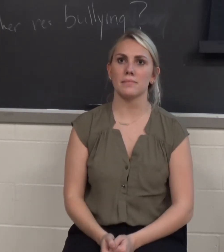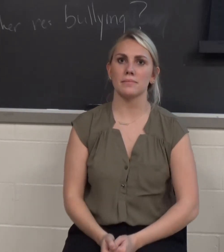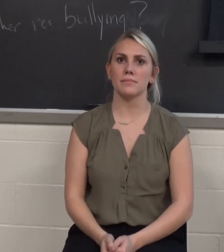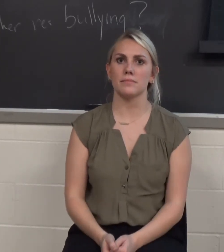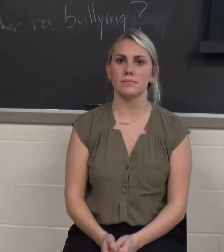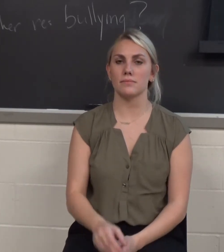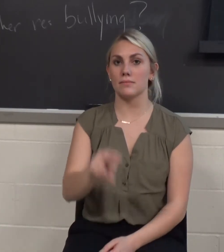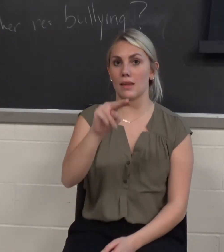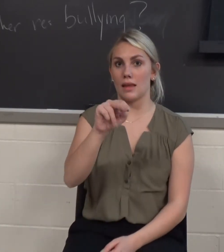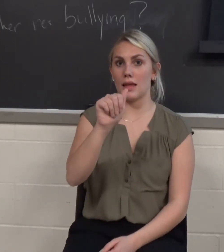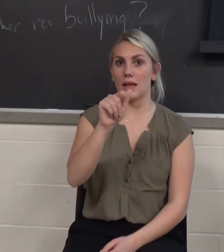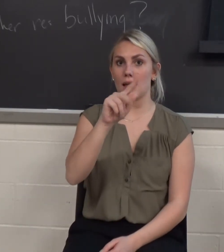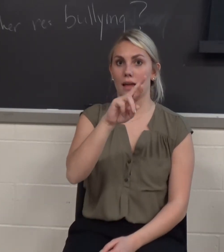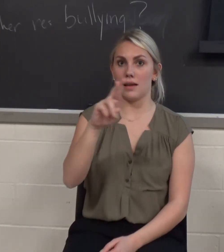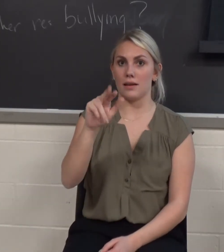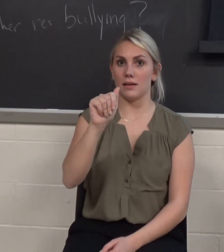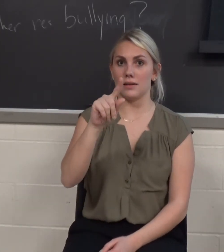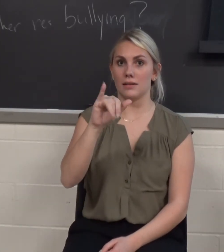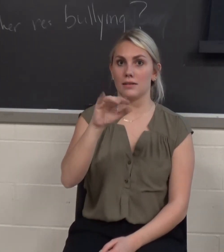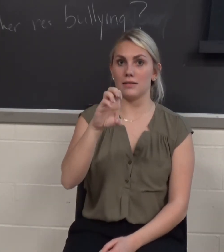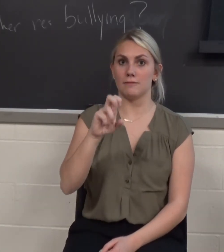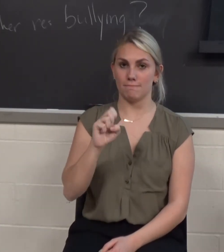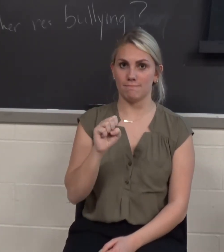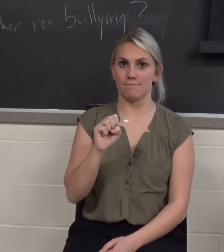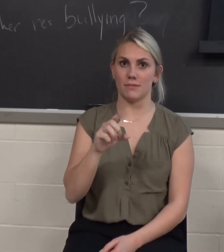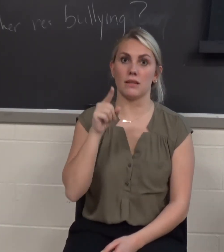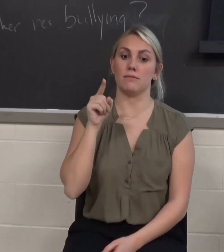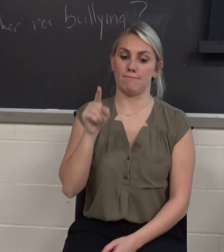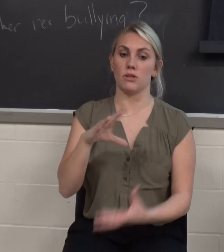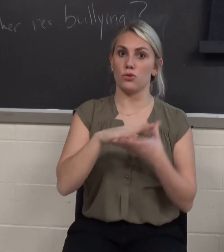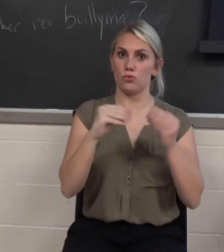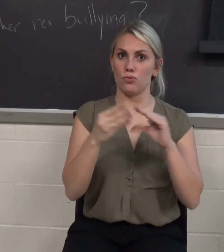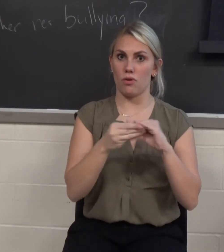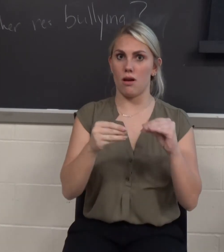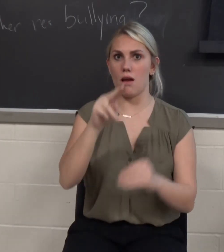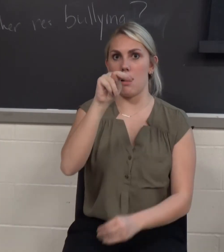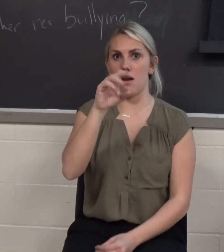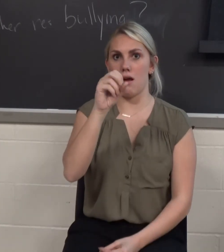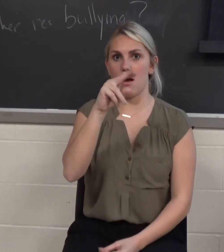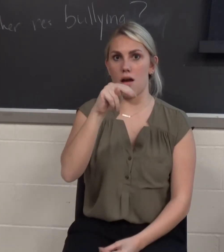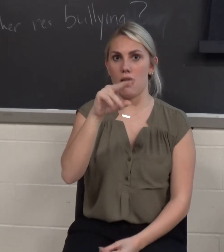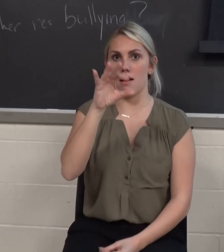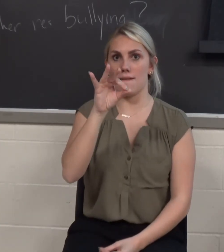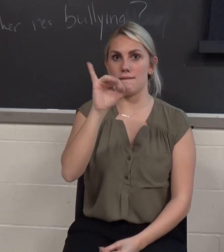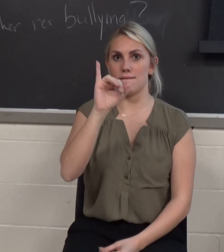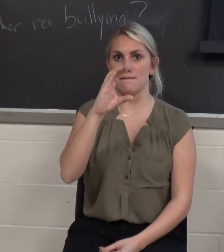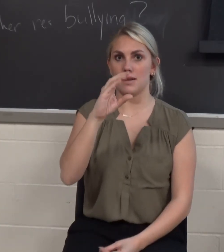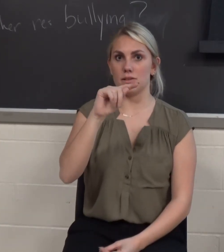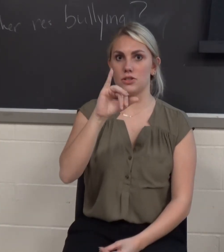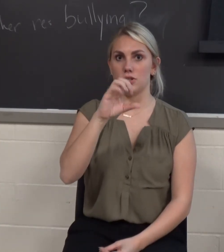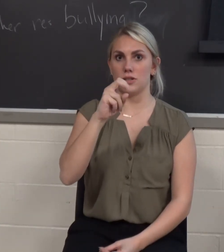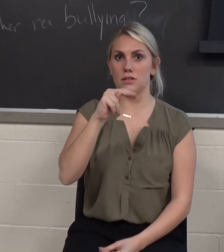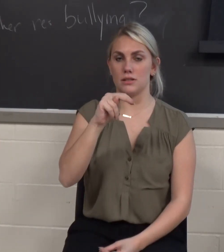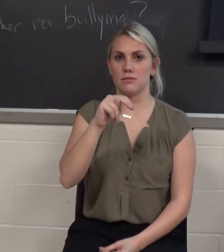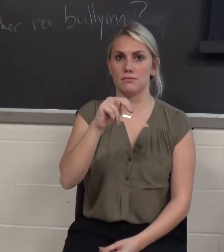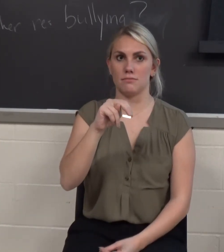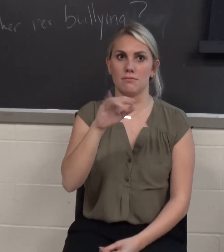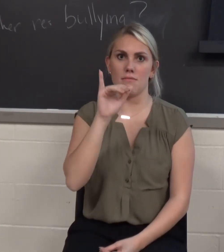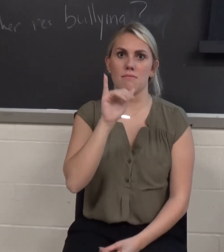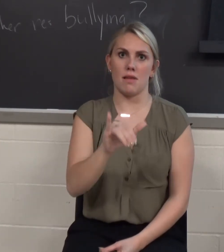Narratives or stories, nonfiction texts are informational. So the books, when you see an informational text, there are a lot